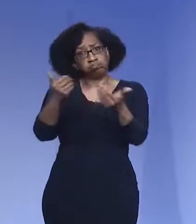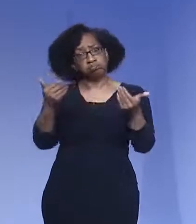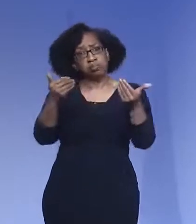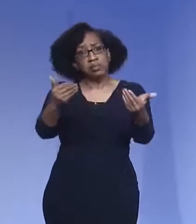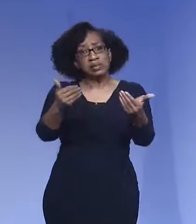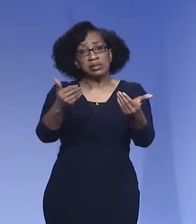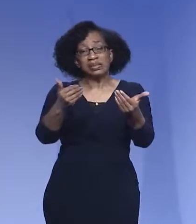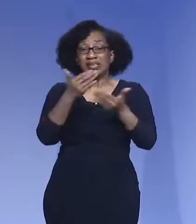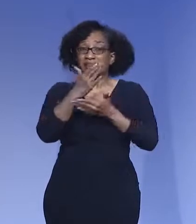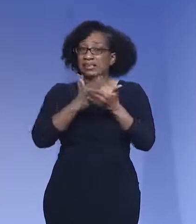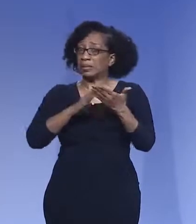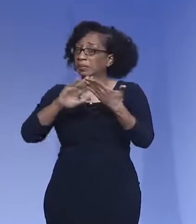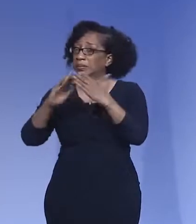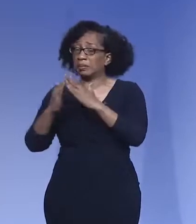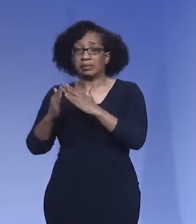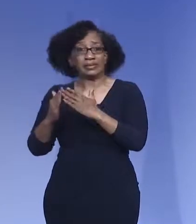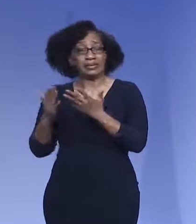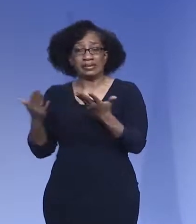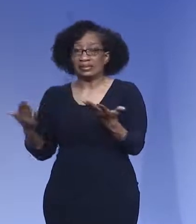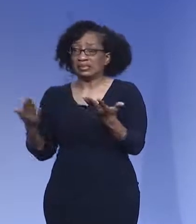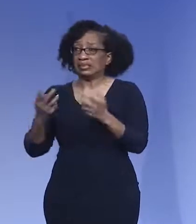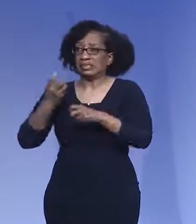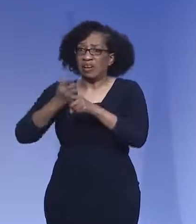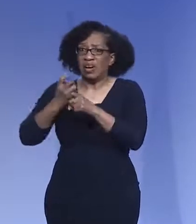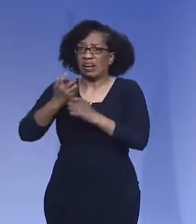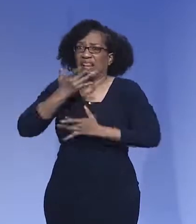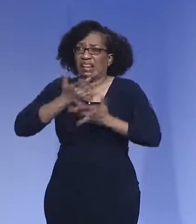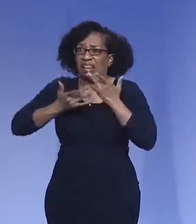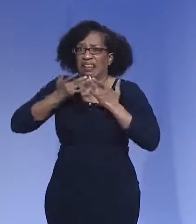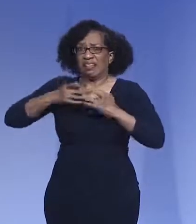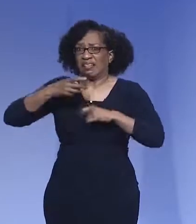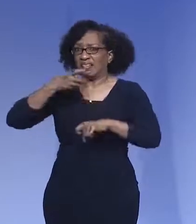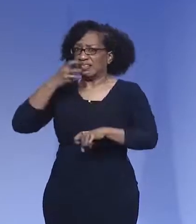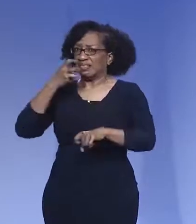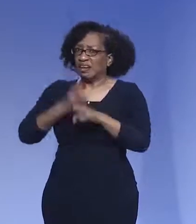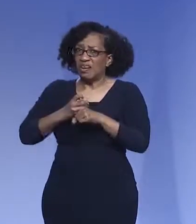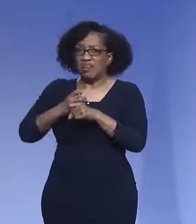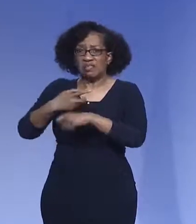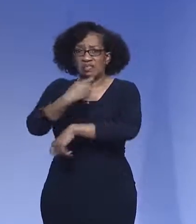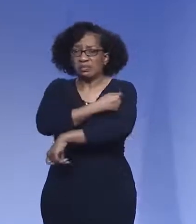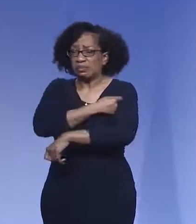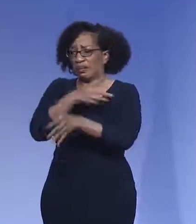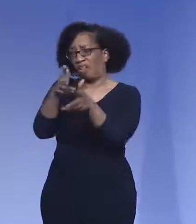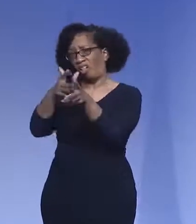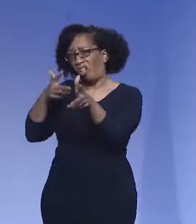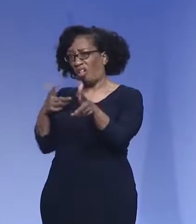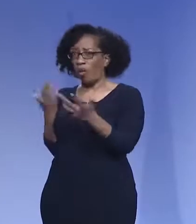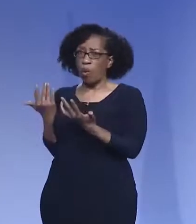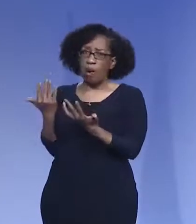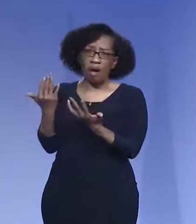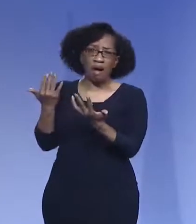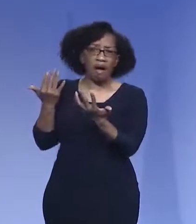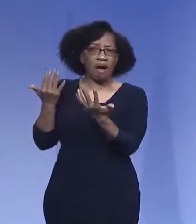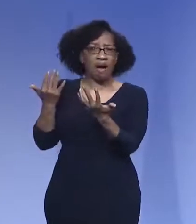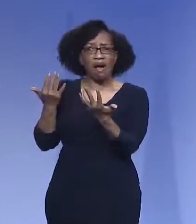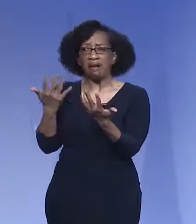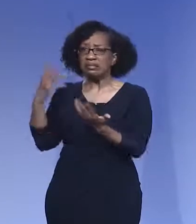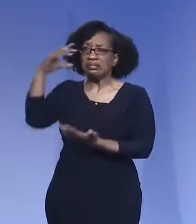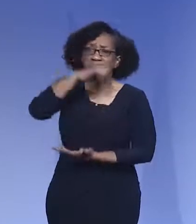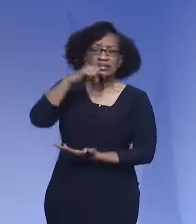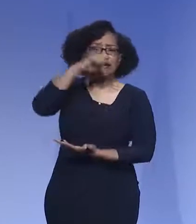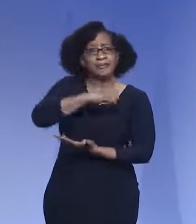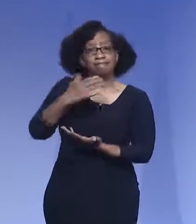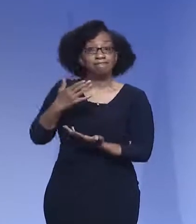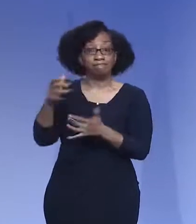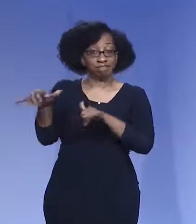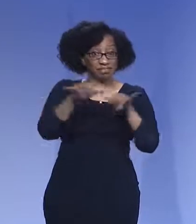as fortunate as we are. And we can see that by the numbers of people making lines, people having appointments canceled. That is not happening here. In fact, we